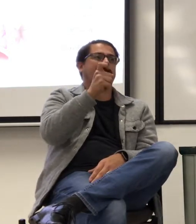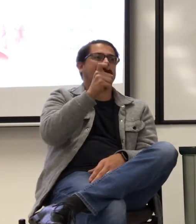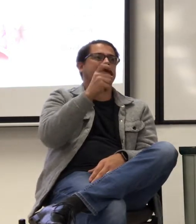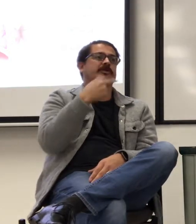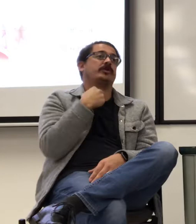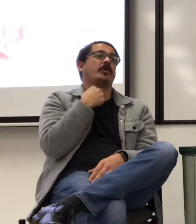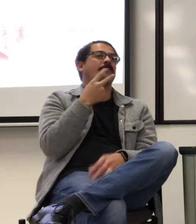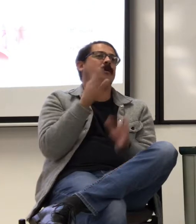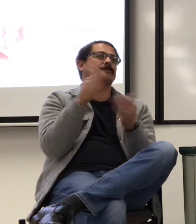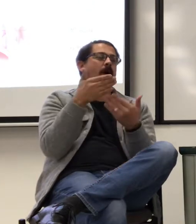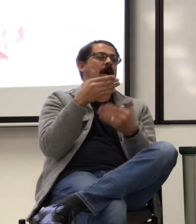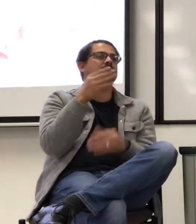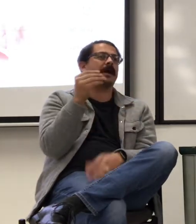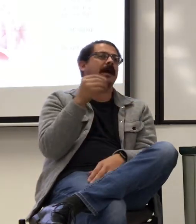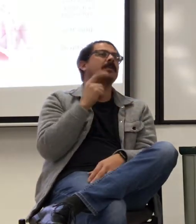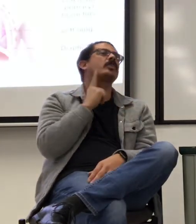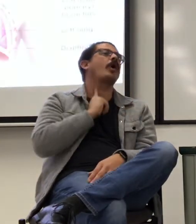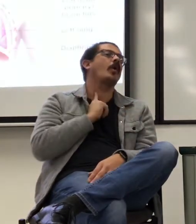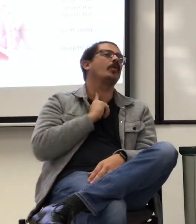pharynx,